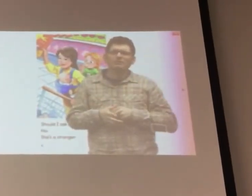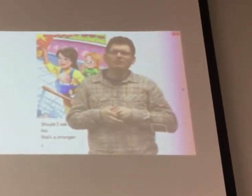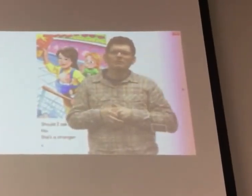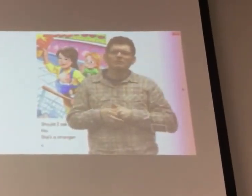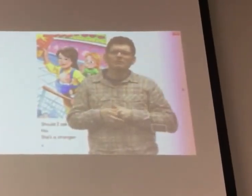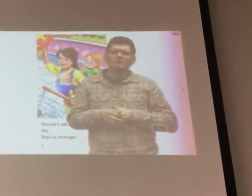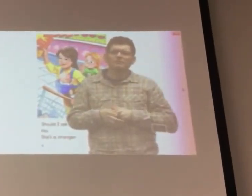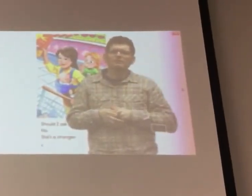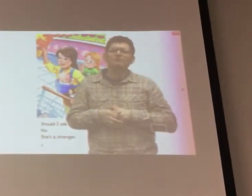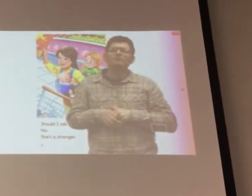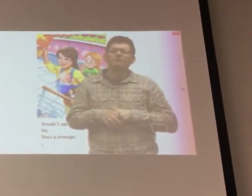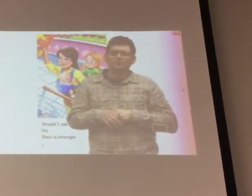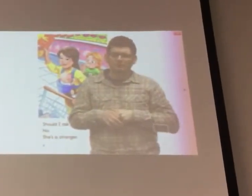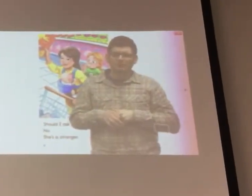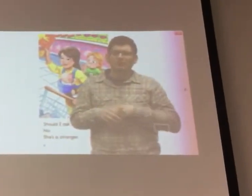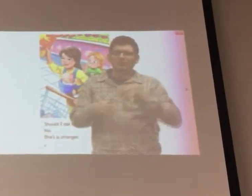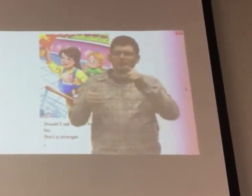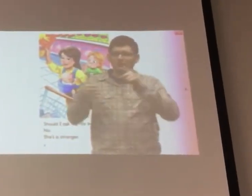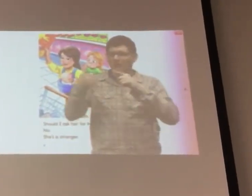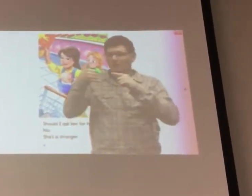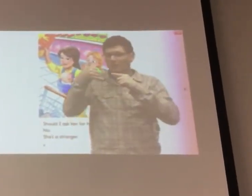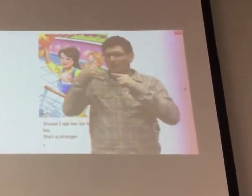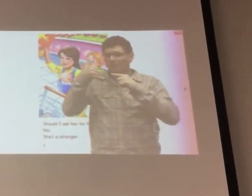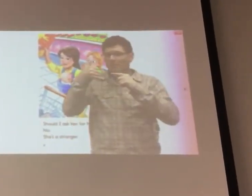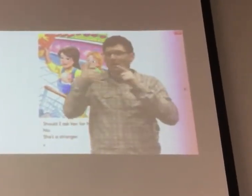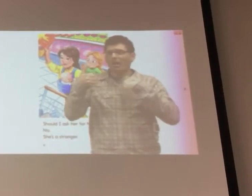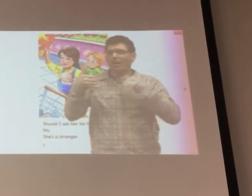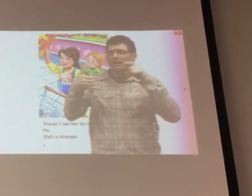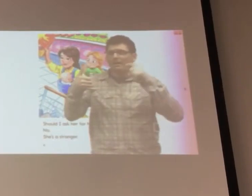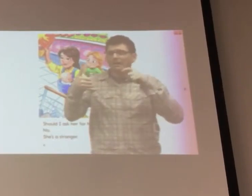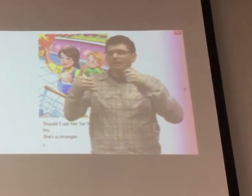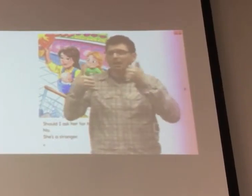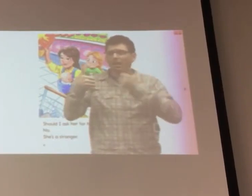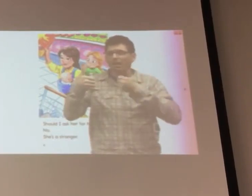911. 1, 2, 3.